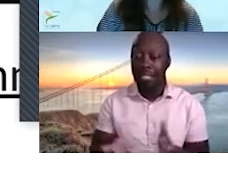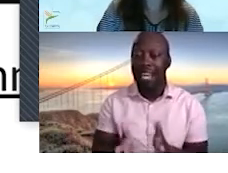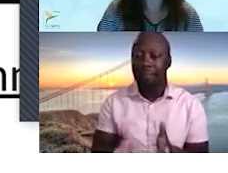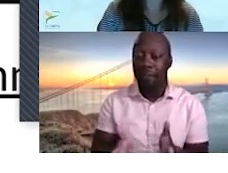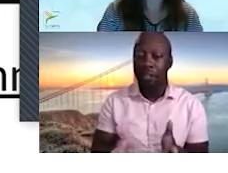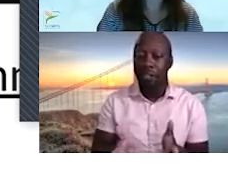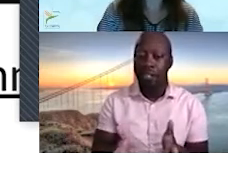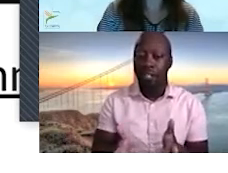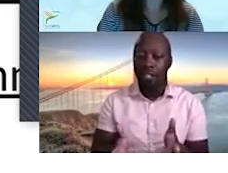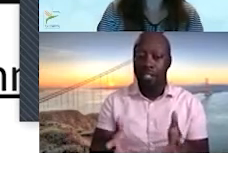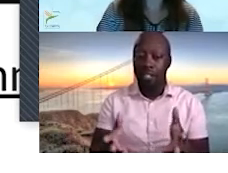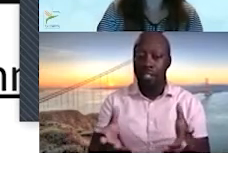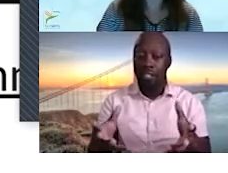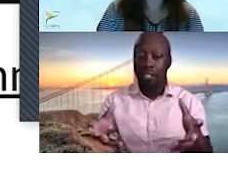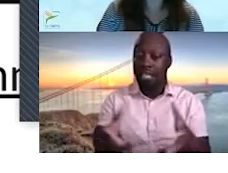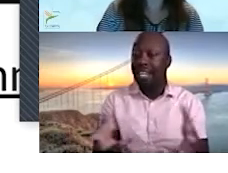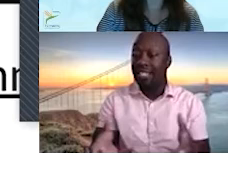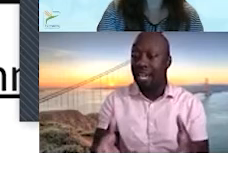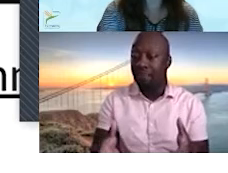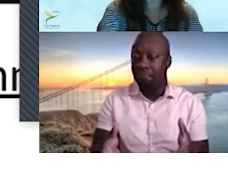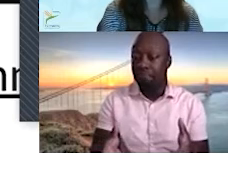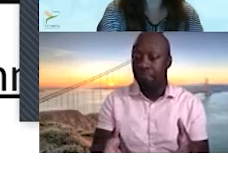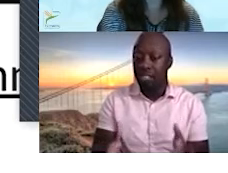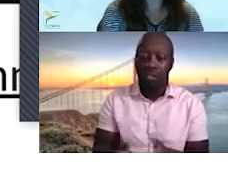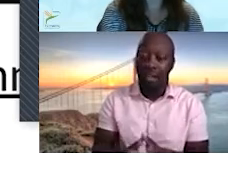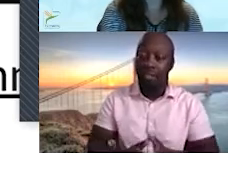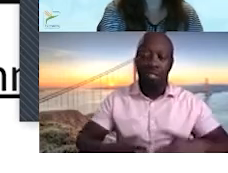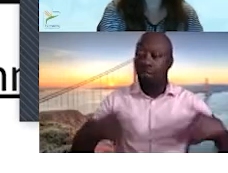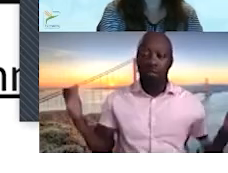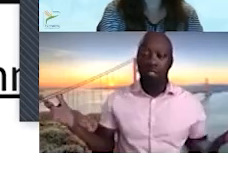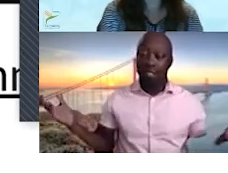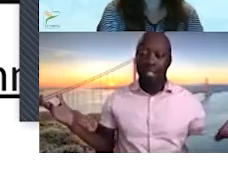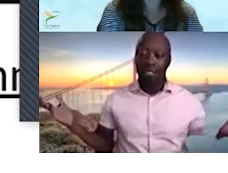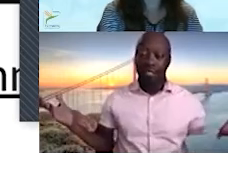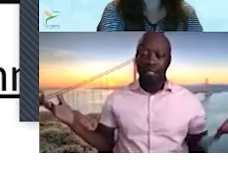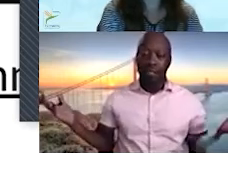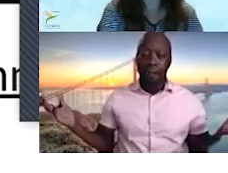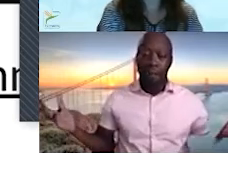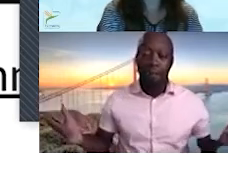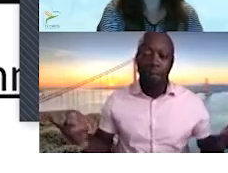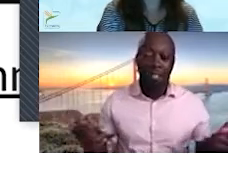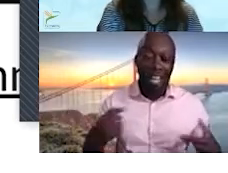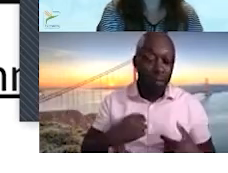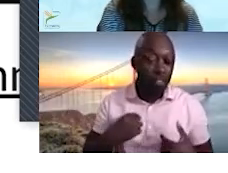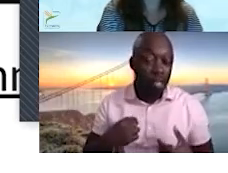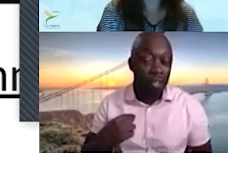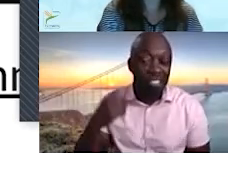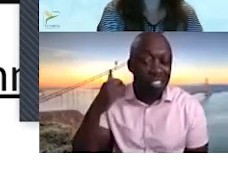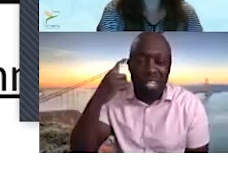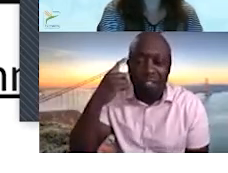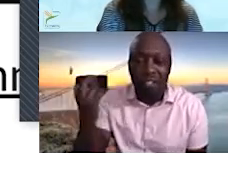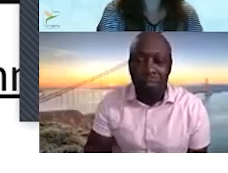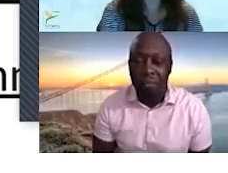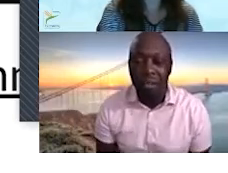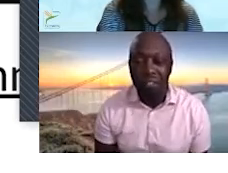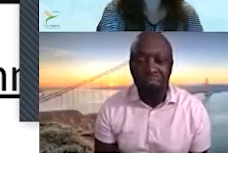use that for your signing time. You don't have to use it all throughout the day, but I would recommend just